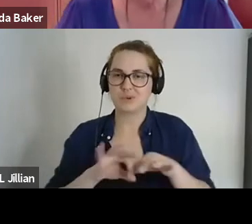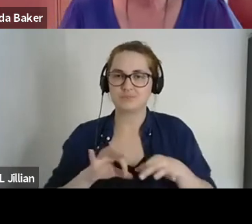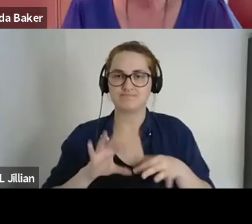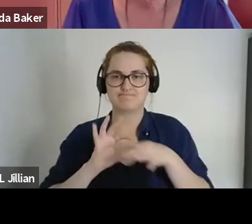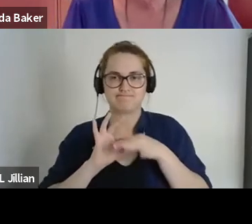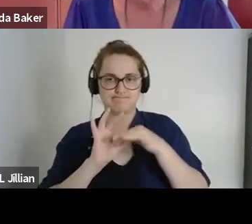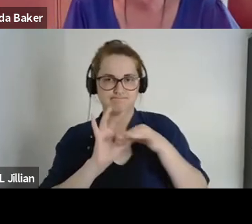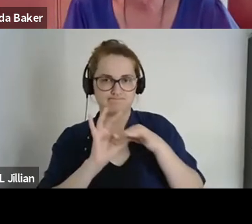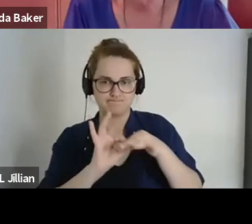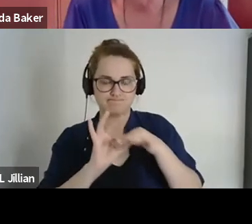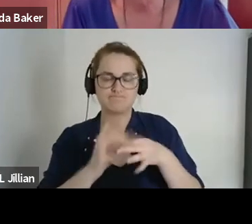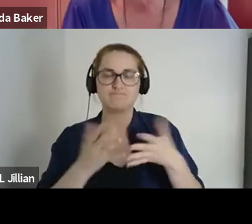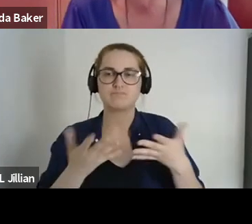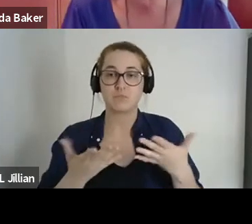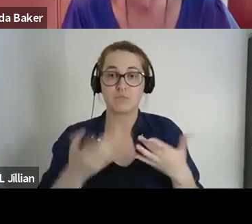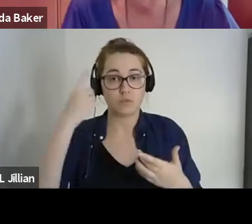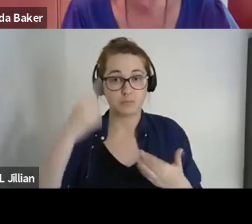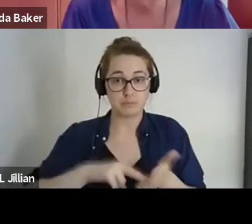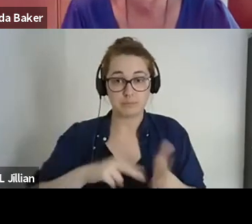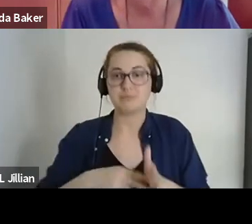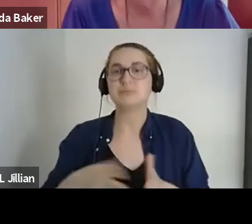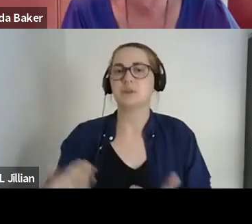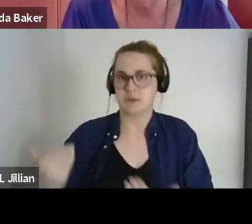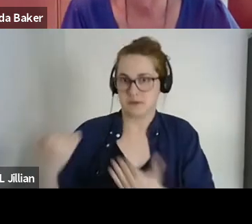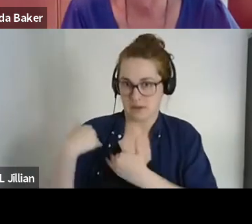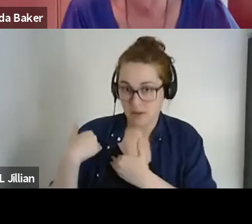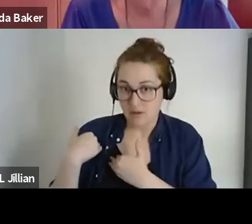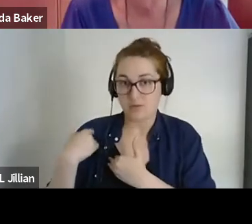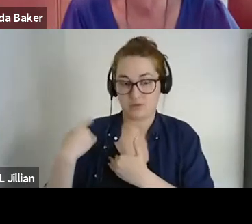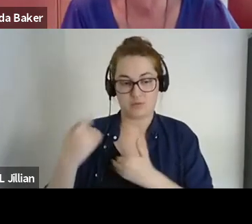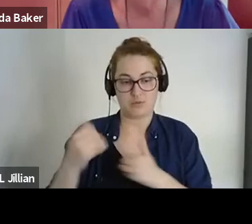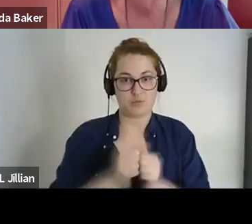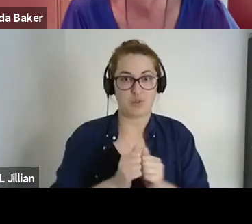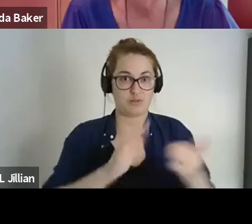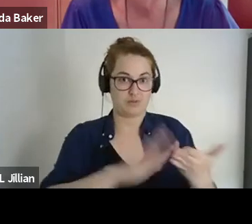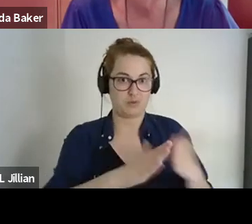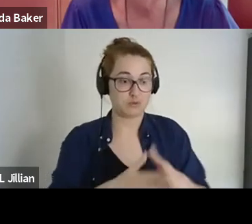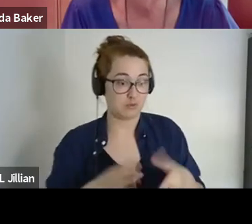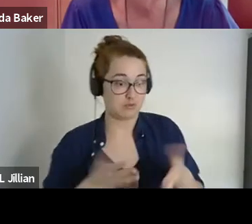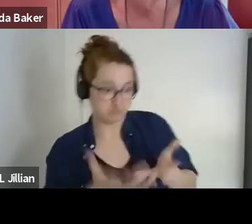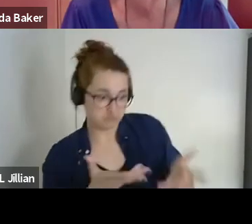you're accountable, that the communities that you're accountable to are reflective of the